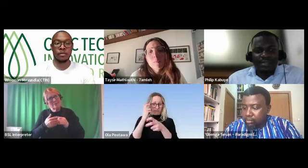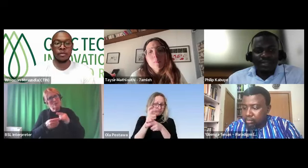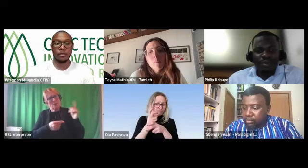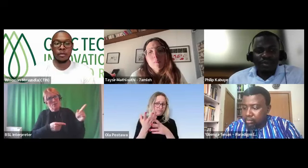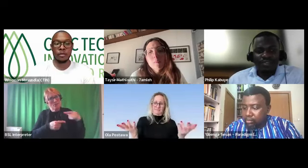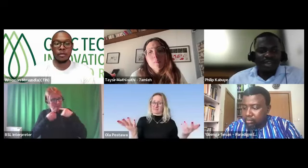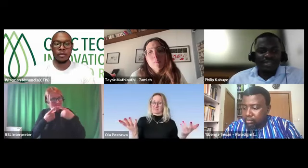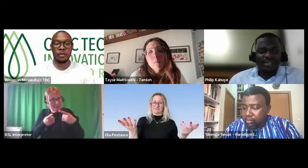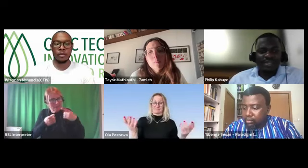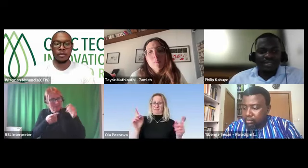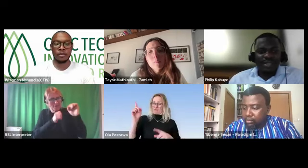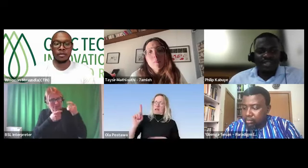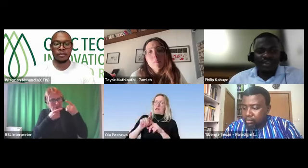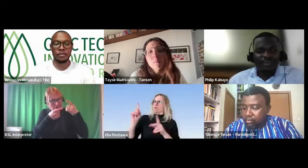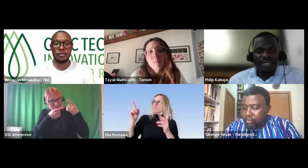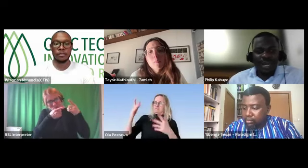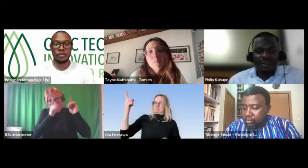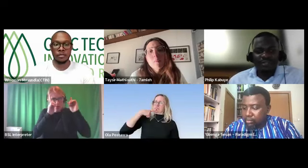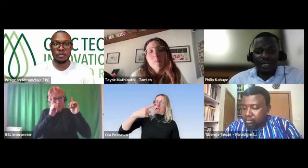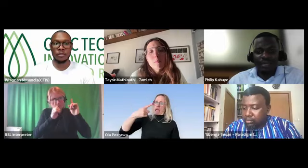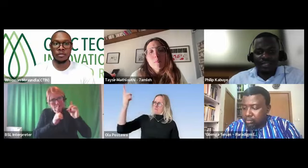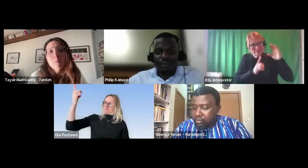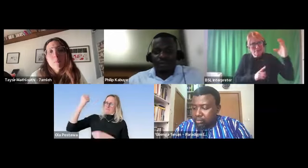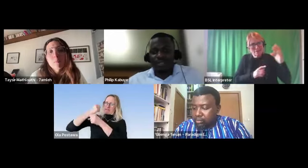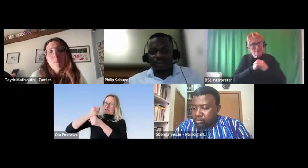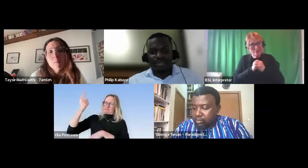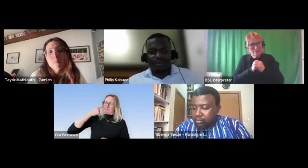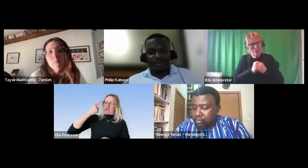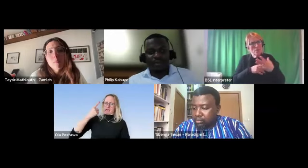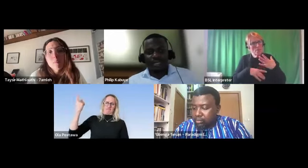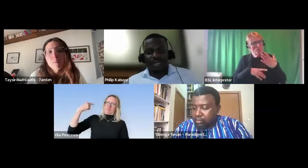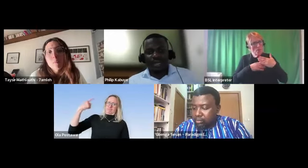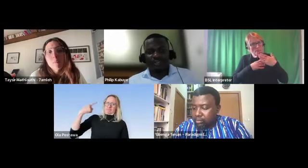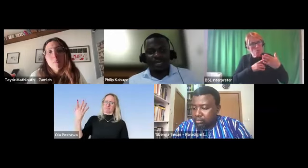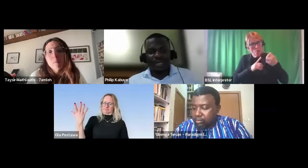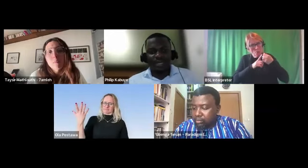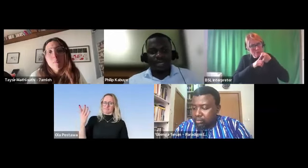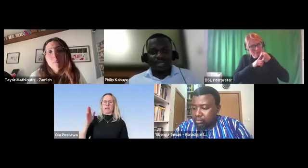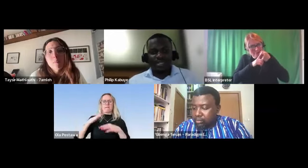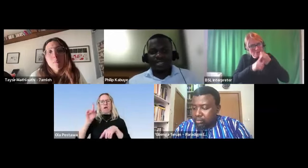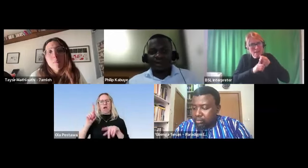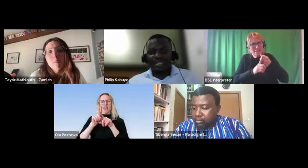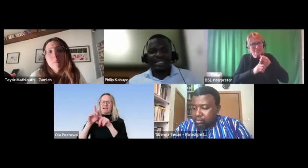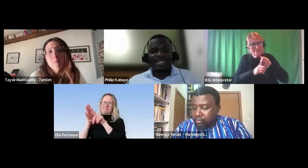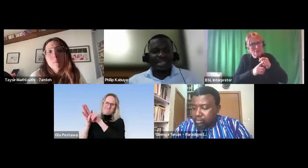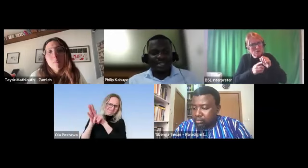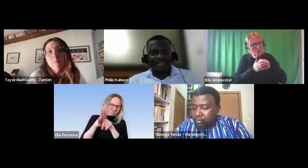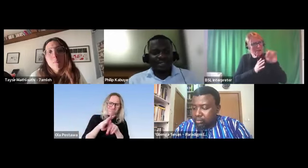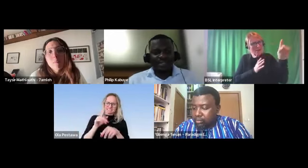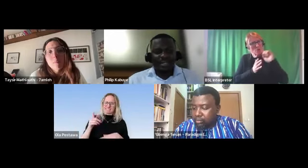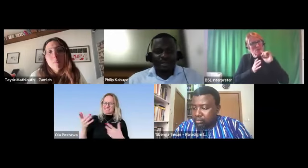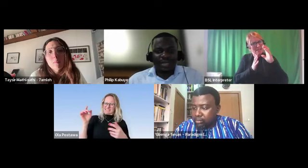and the more we fight, it's their script. How far shall we go down their script? I feel like it's indirectly